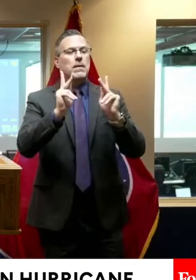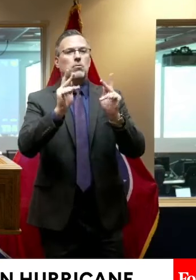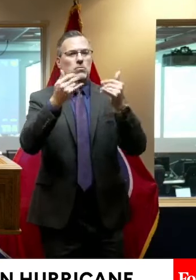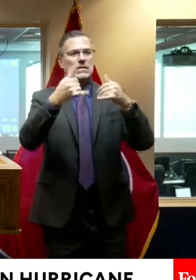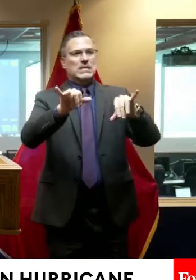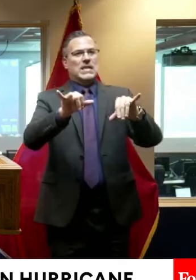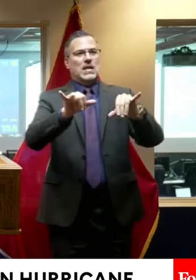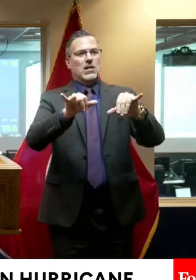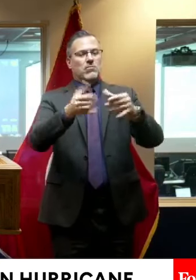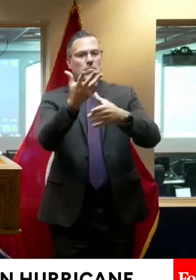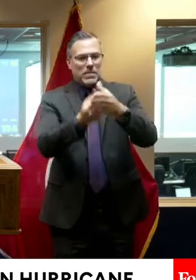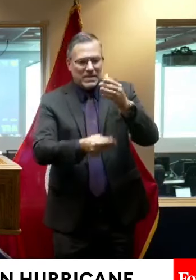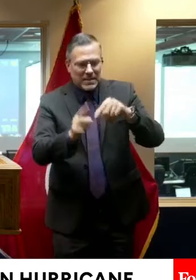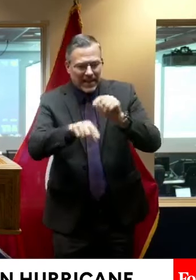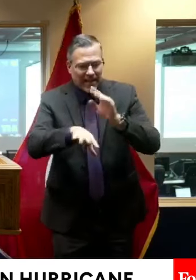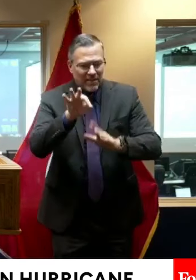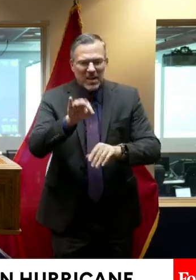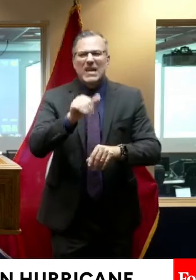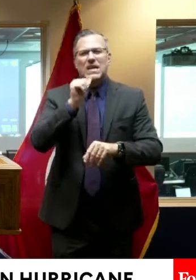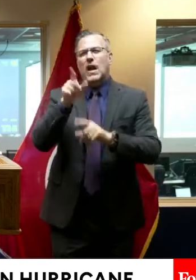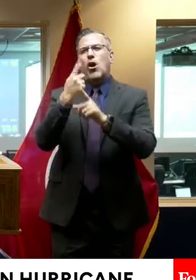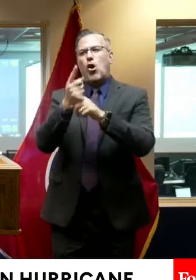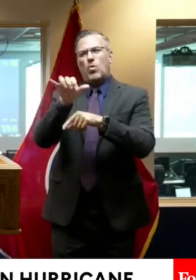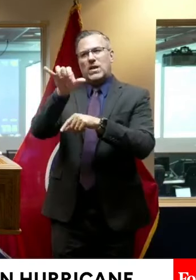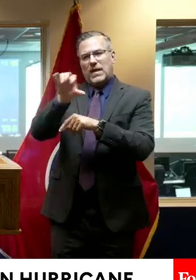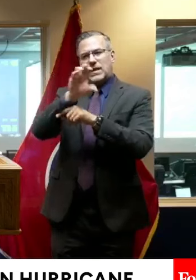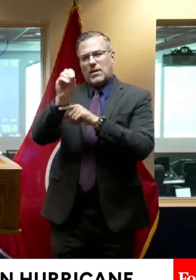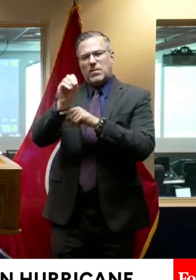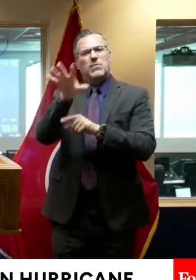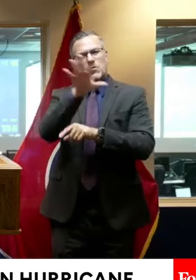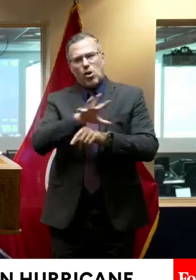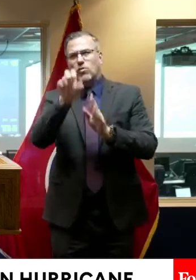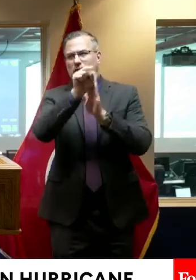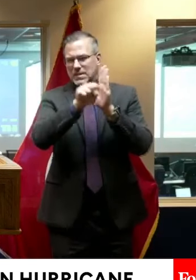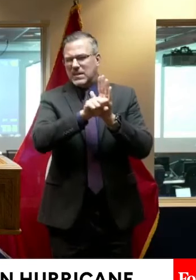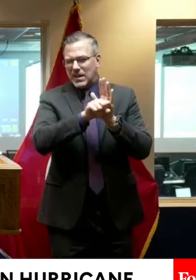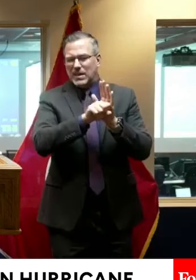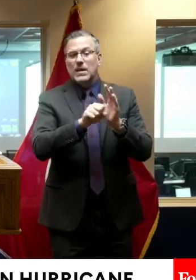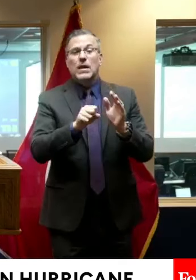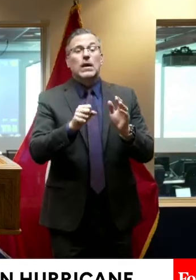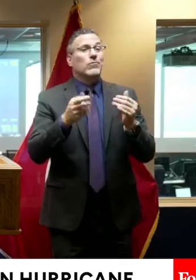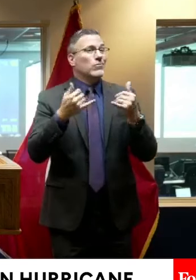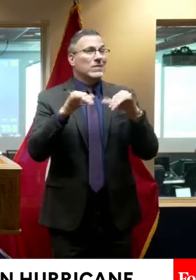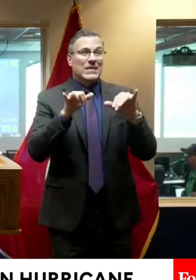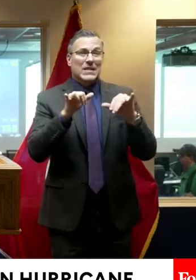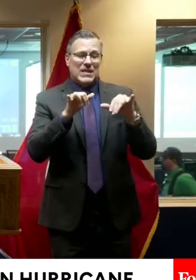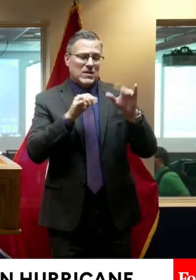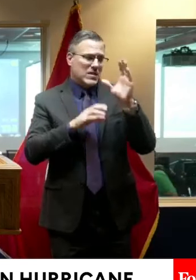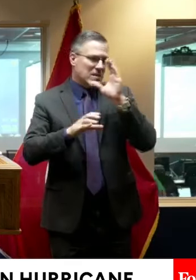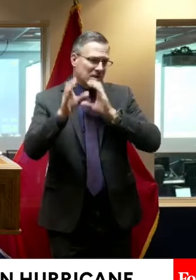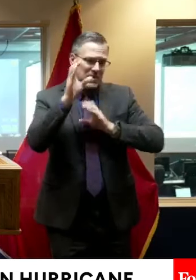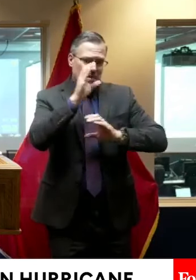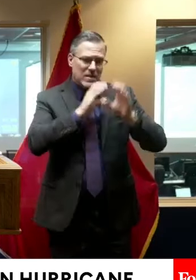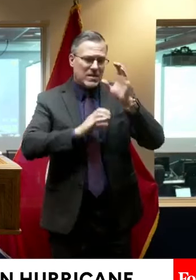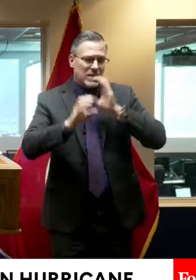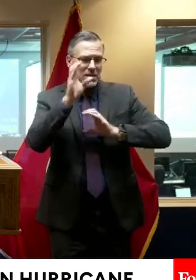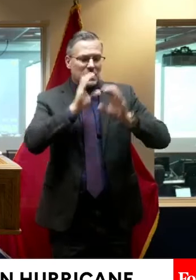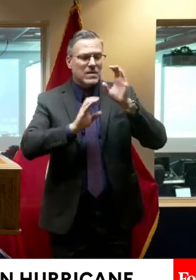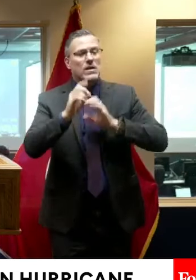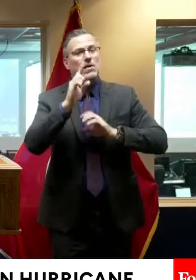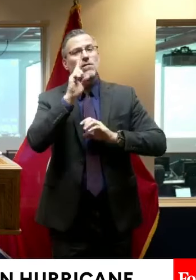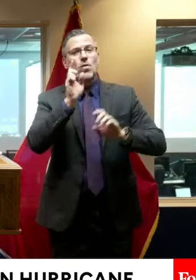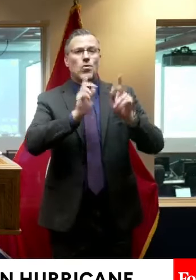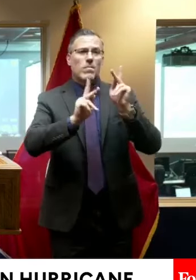not necessarily from that plant, but across the state. And there are efforts, search and rescue efforts continue this day. The TBI